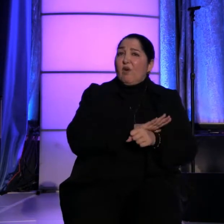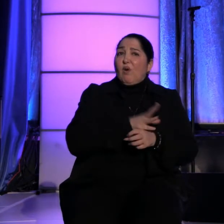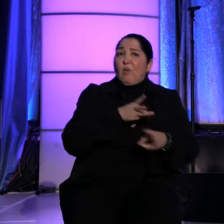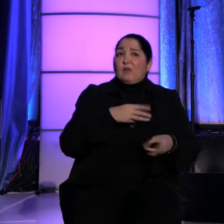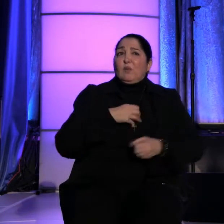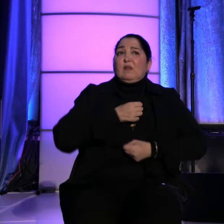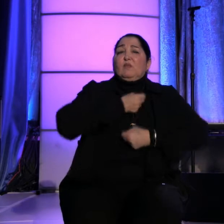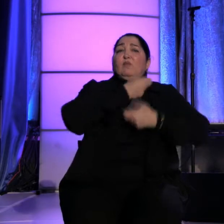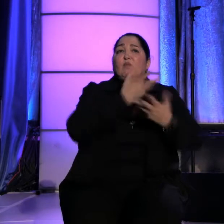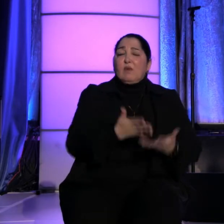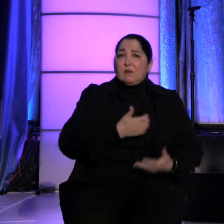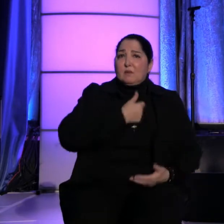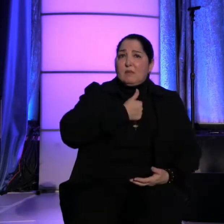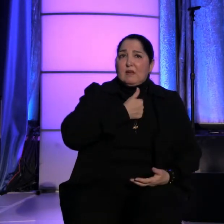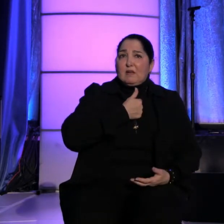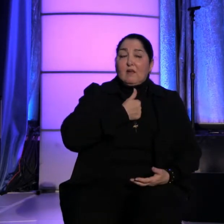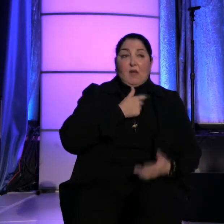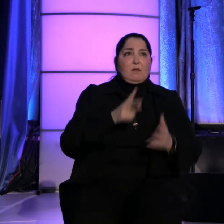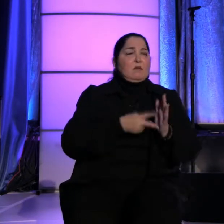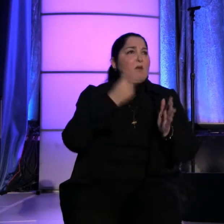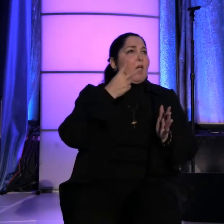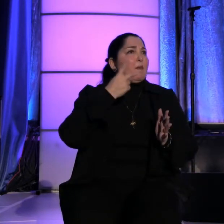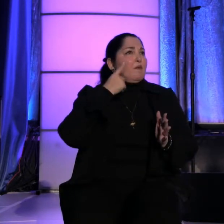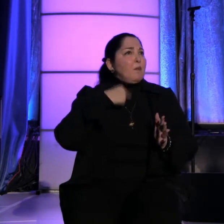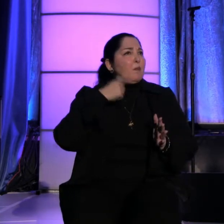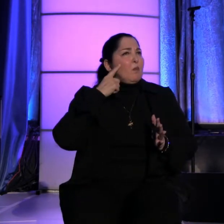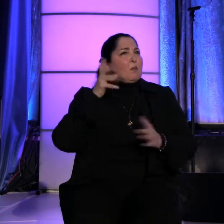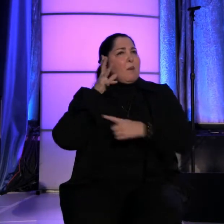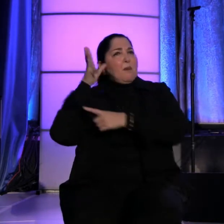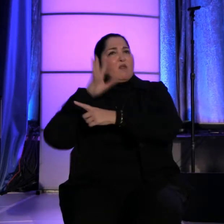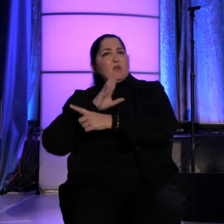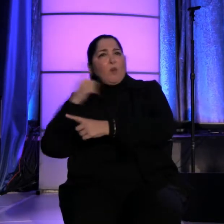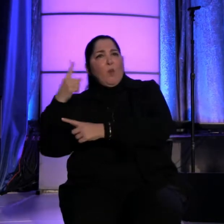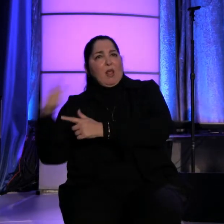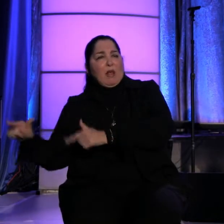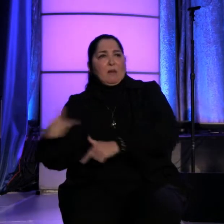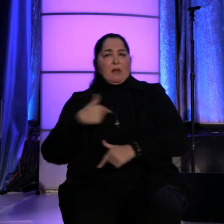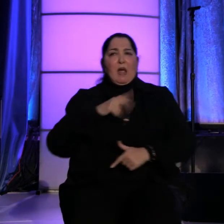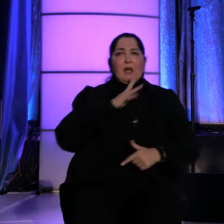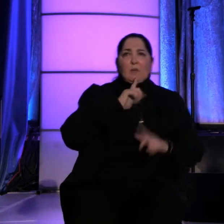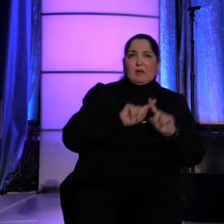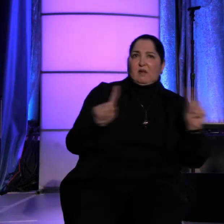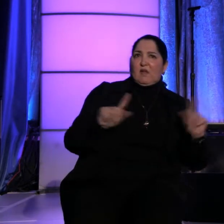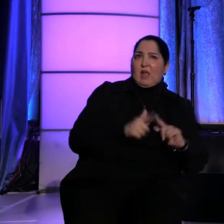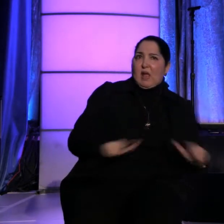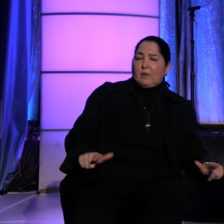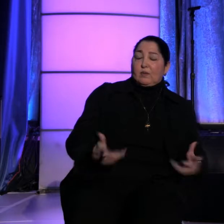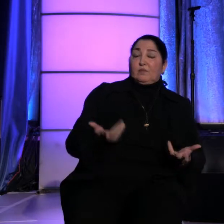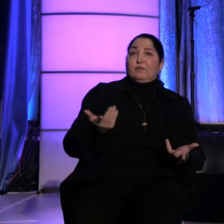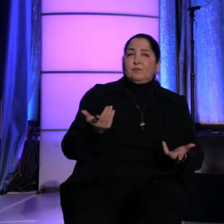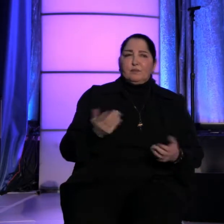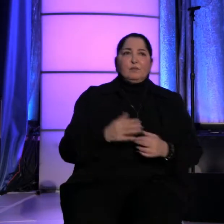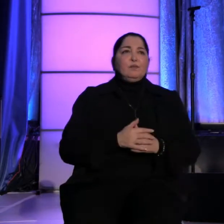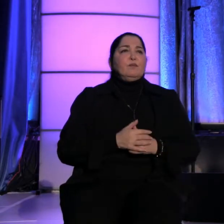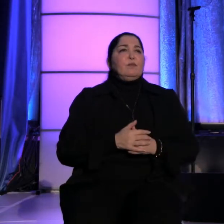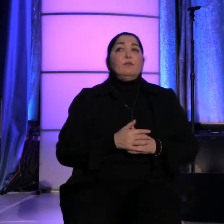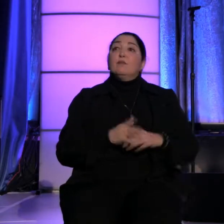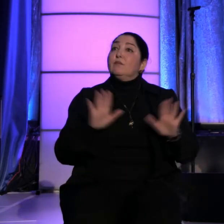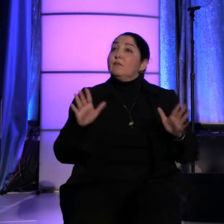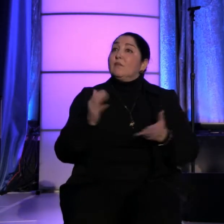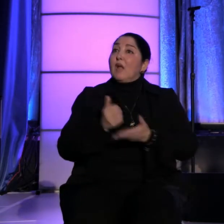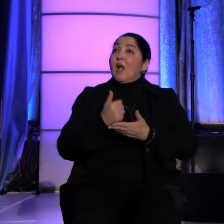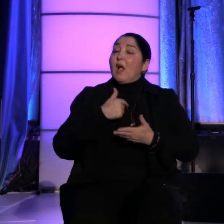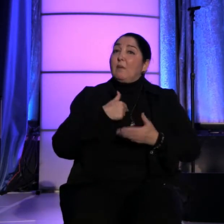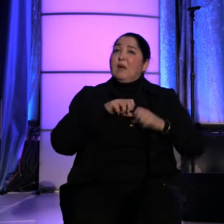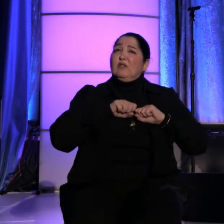this was doubly compounded for me since my parents spoke Mandarin at home and I spoke English. The arts helped me deal with this